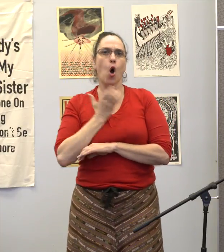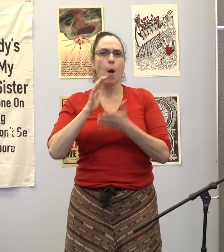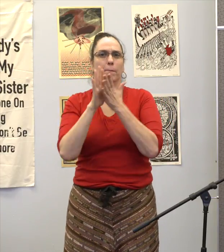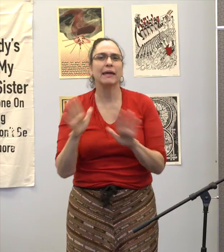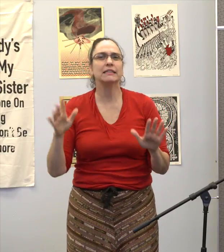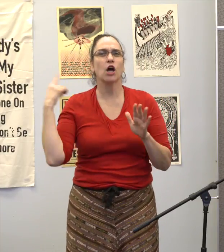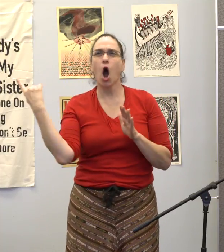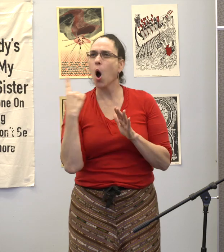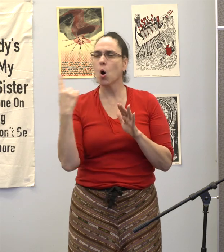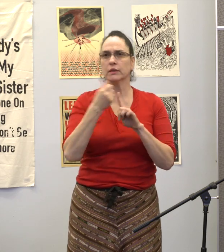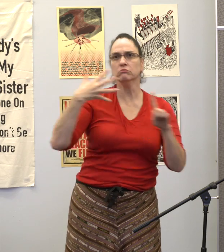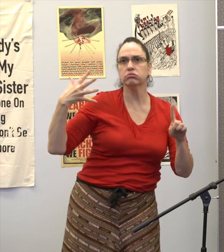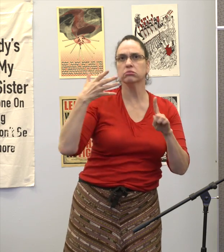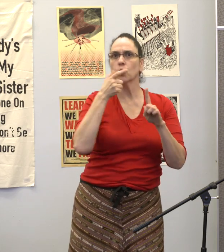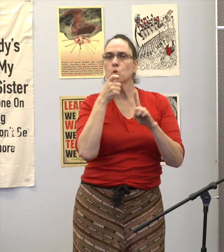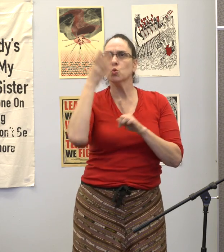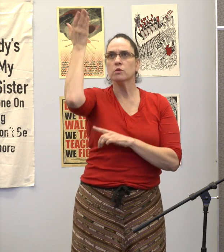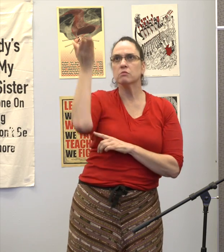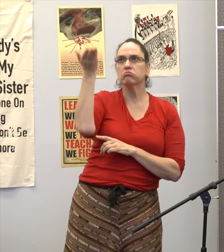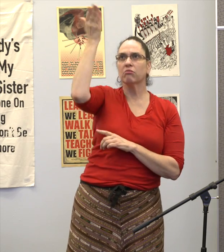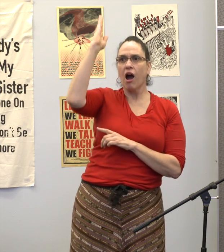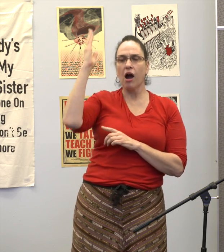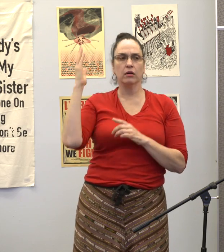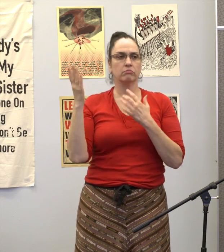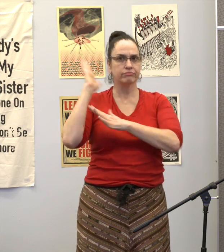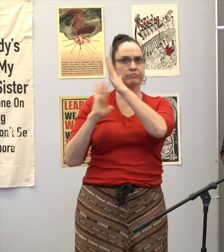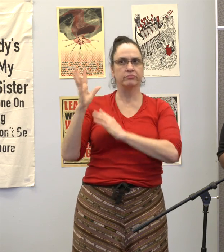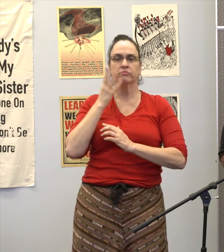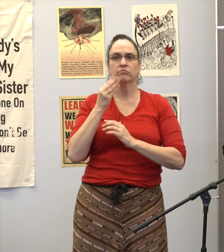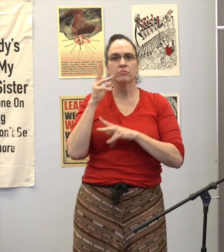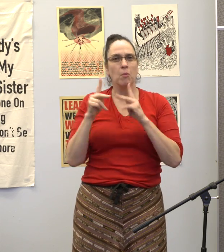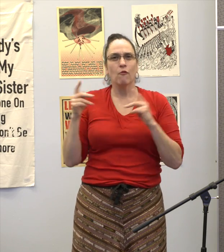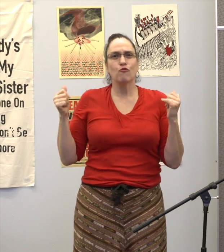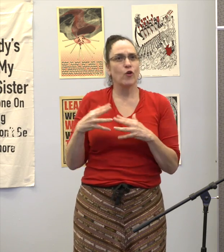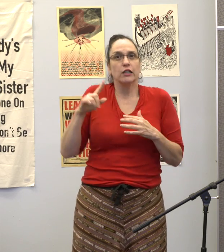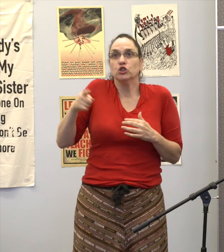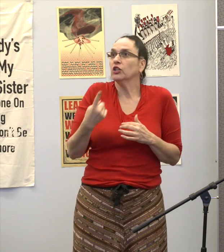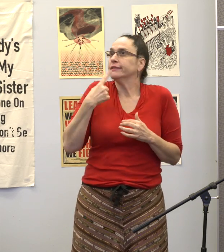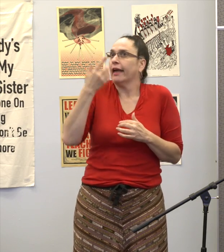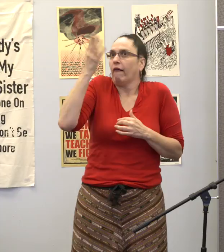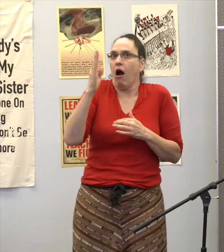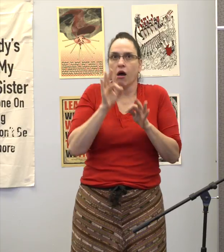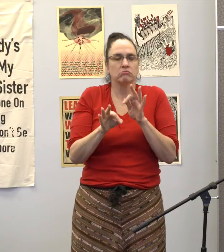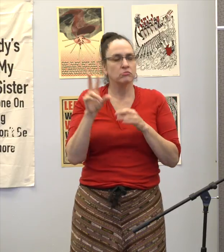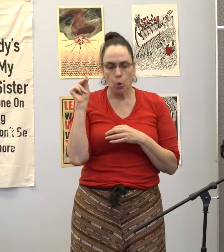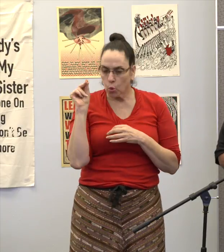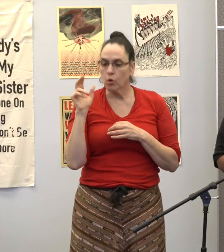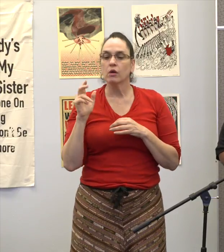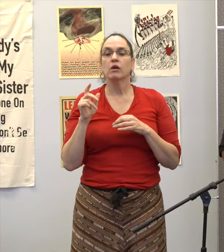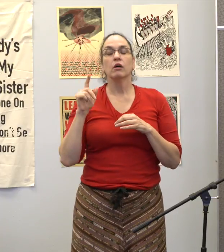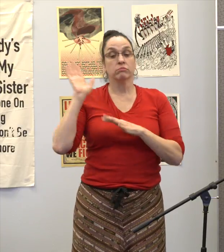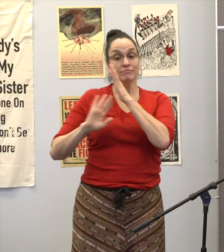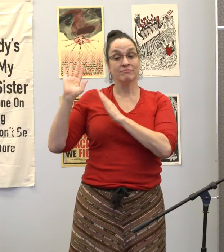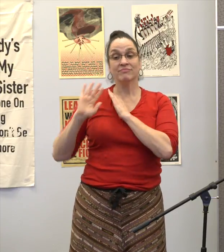an attribute of God. They were almost afraid to just say God. And one of the earliest characteristics or descriptions